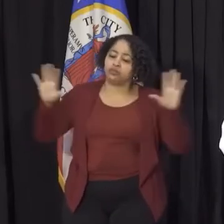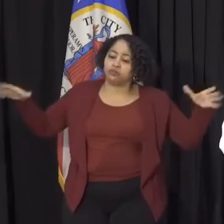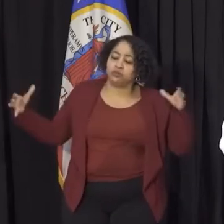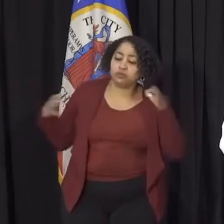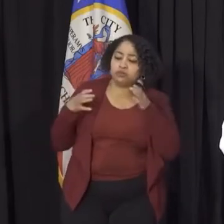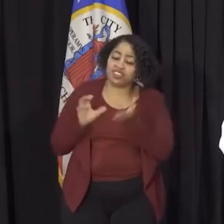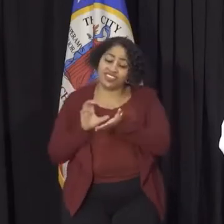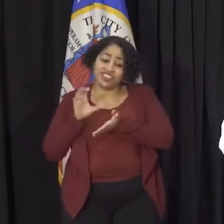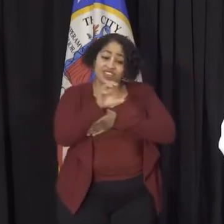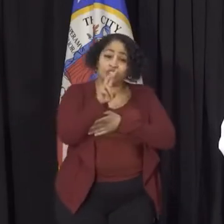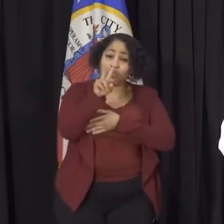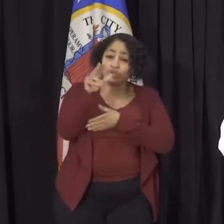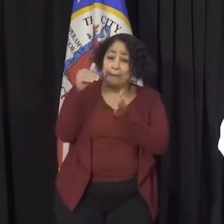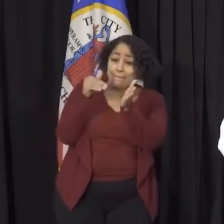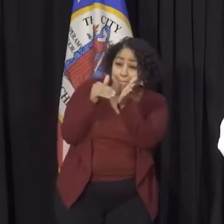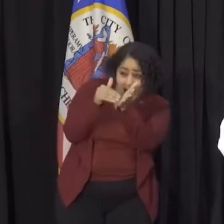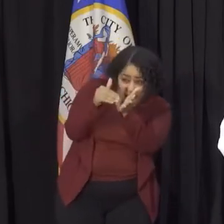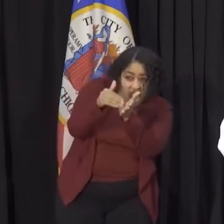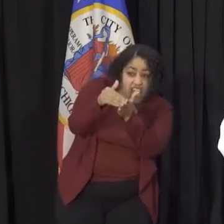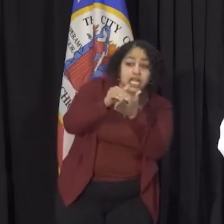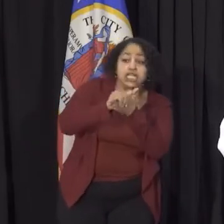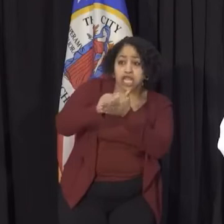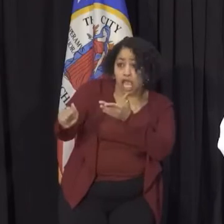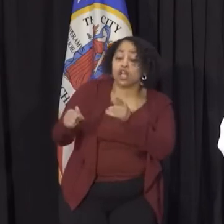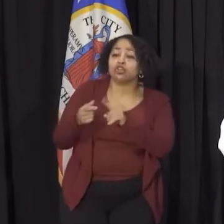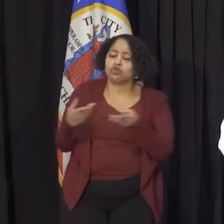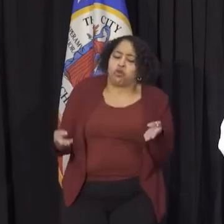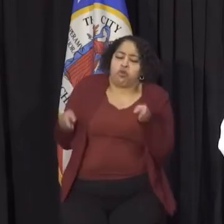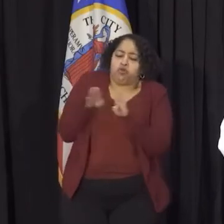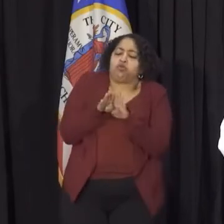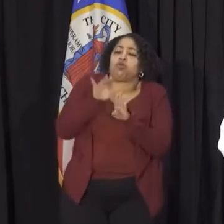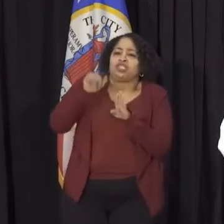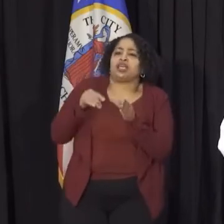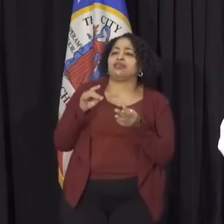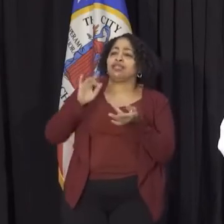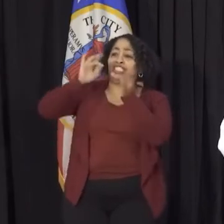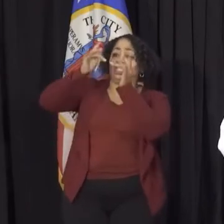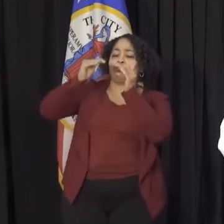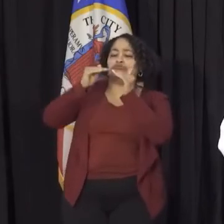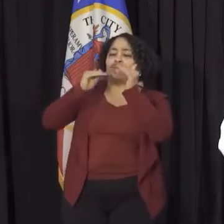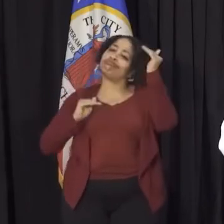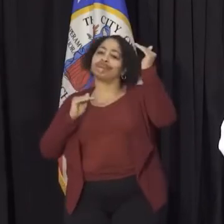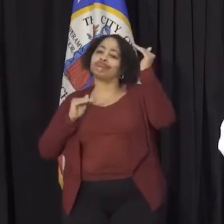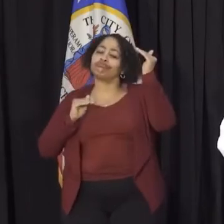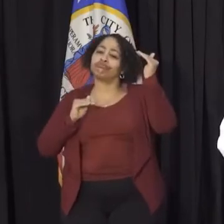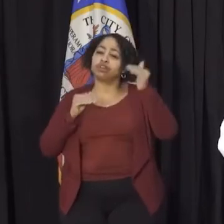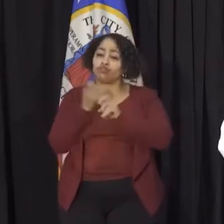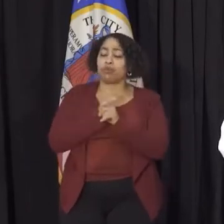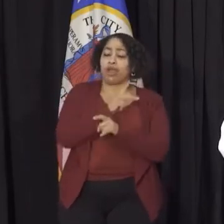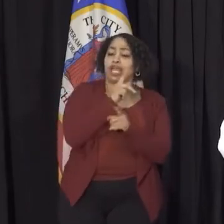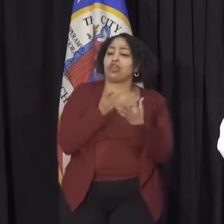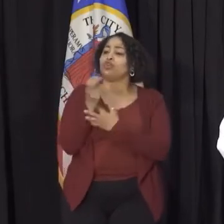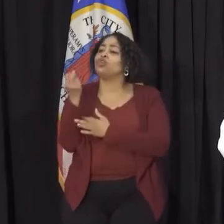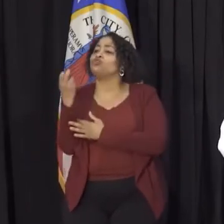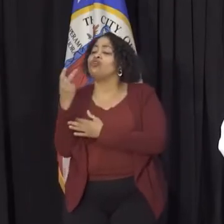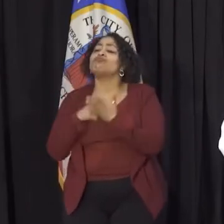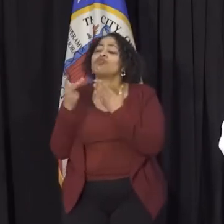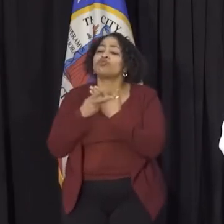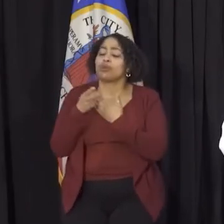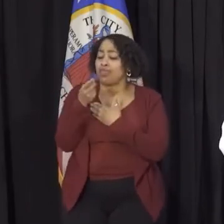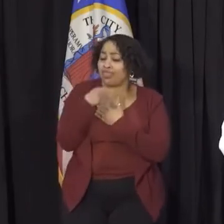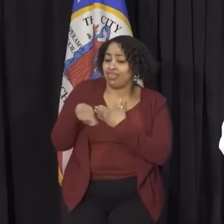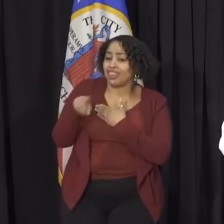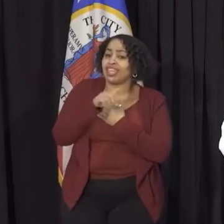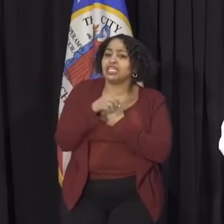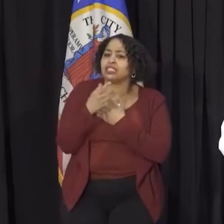$23 million to close this digital divide in our K-12 Detroit Public Schools program. These devices